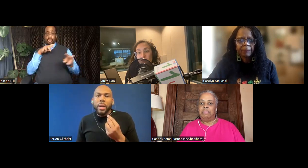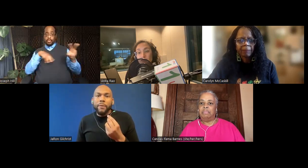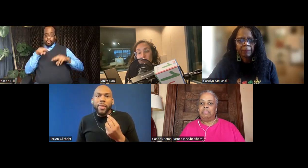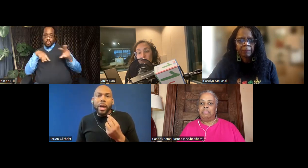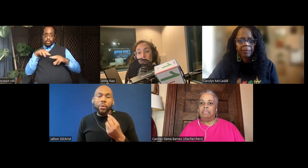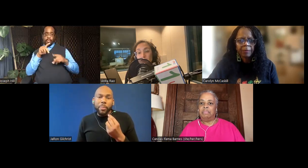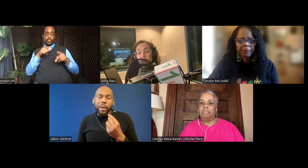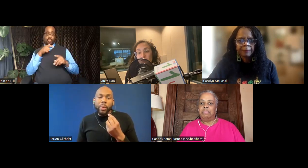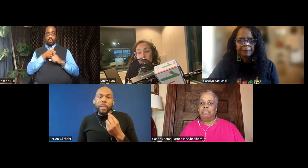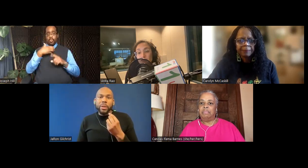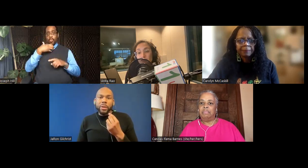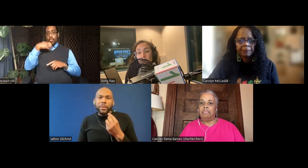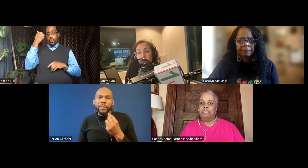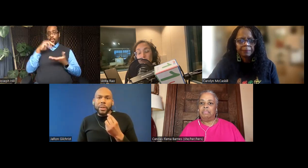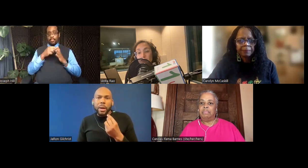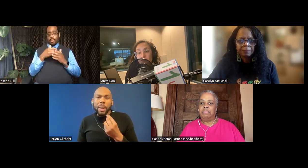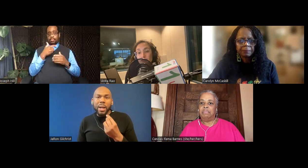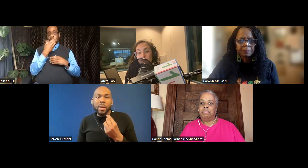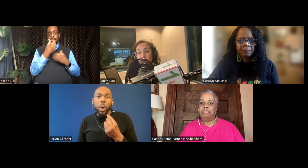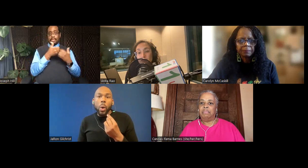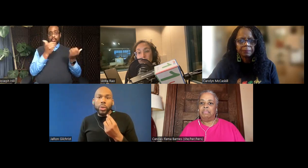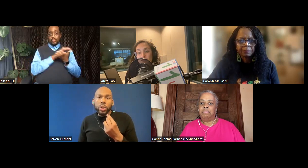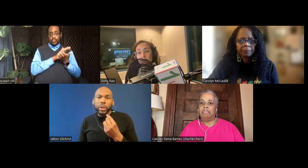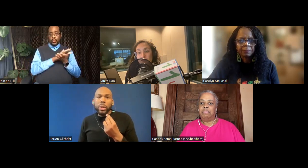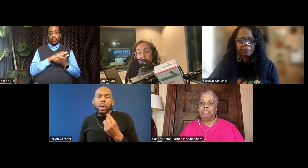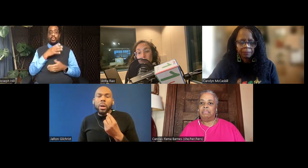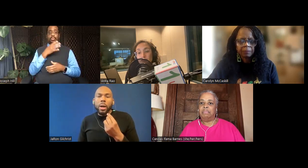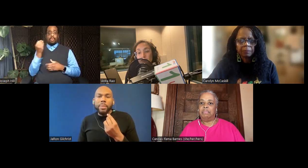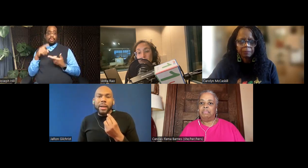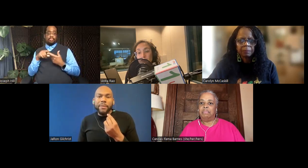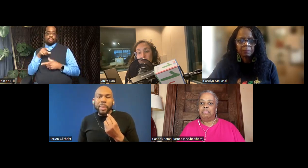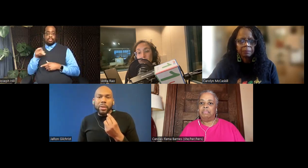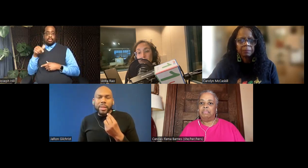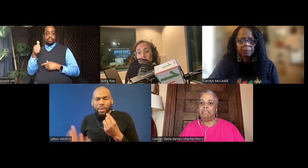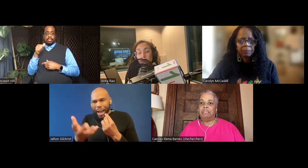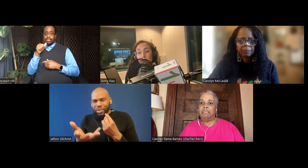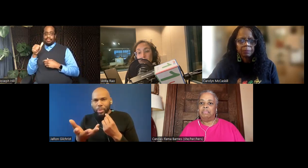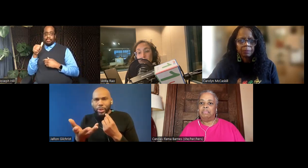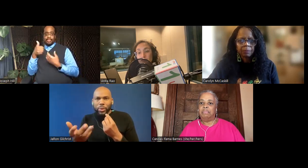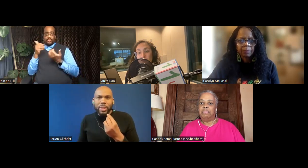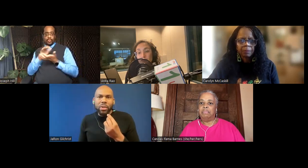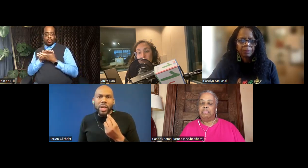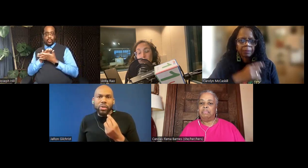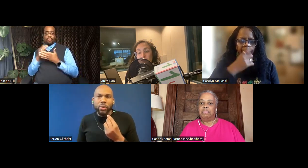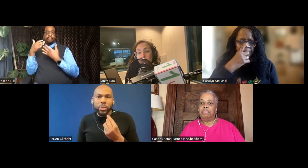And for that group that we observed, a lot of them were older deaf speakers that actually went to those segregated